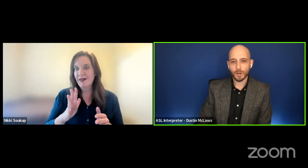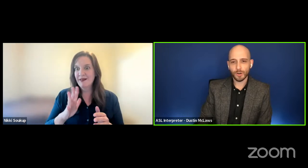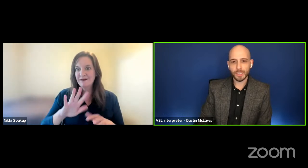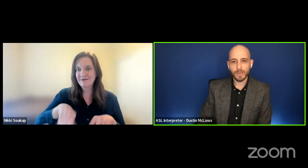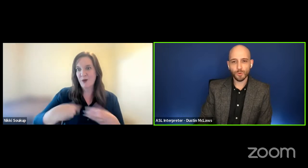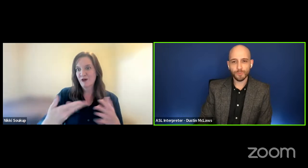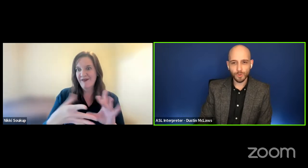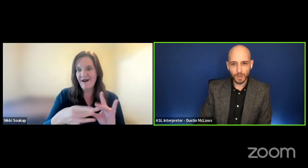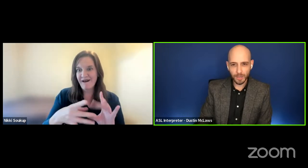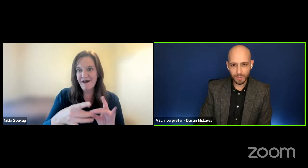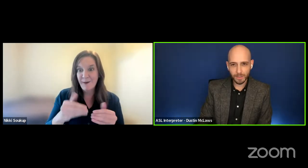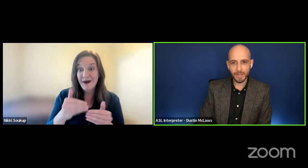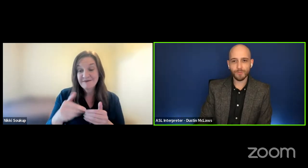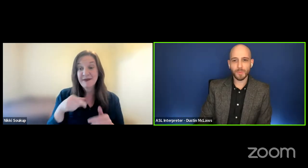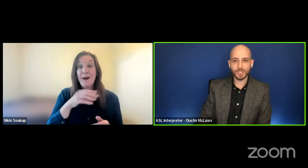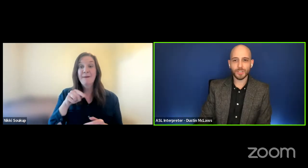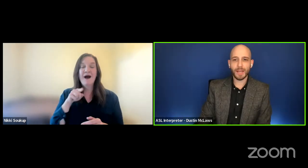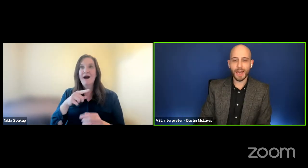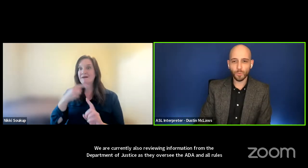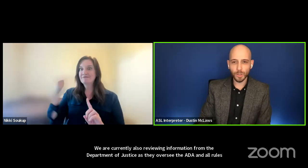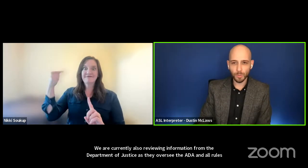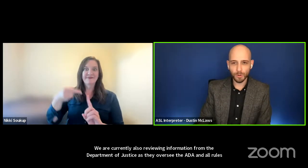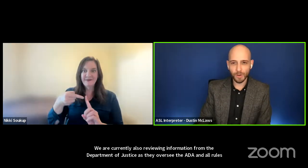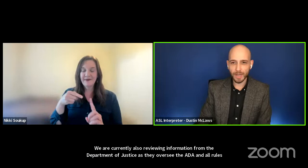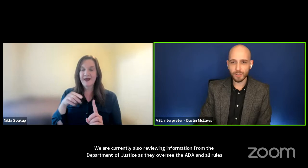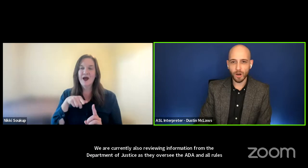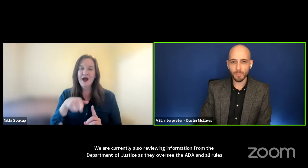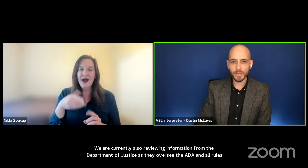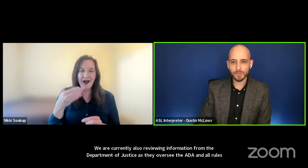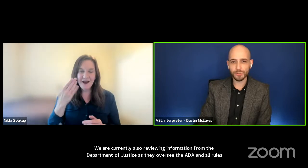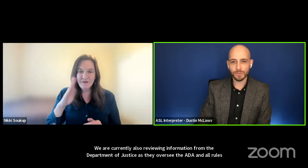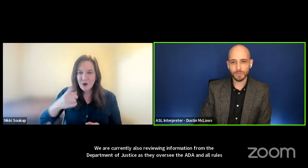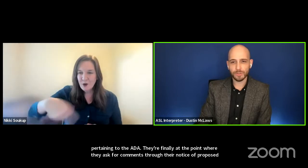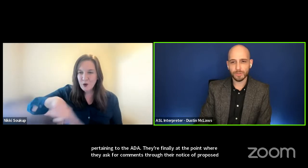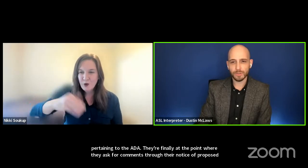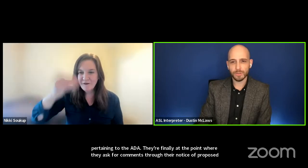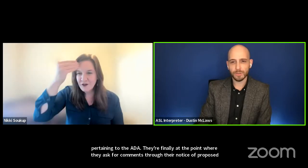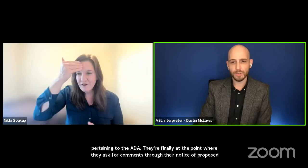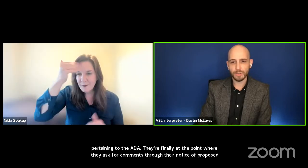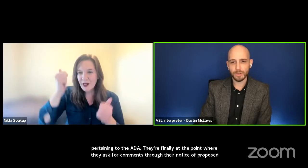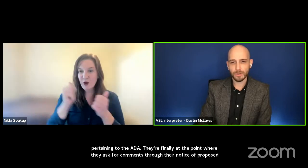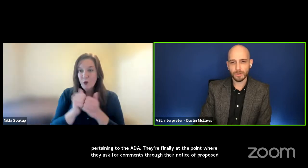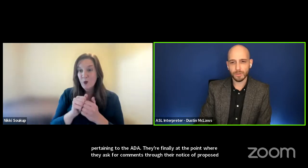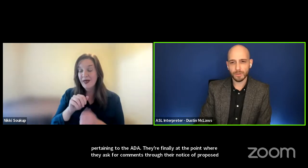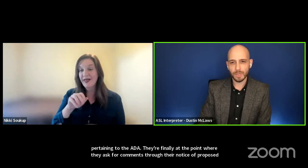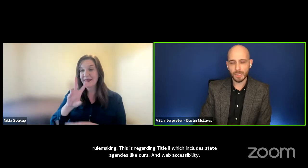We are currently reviewing the information and will provide comments.